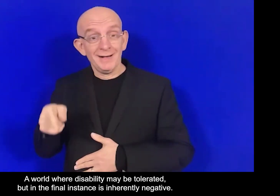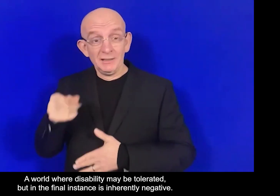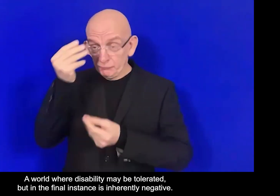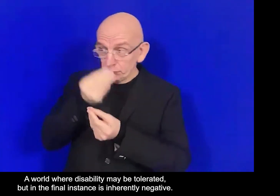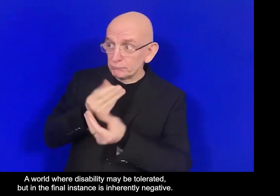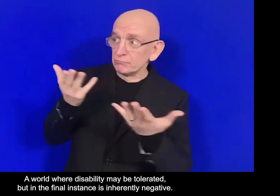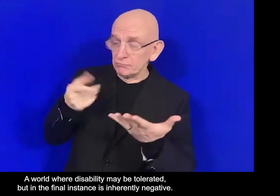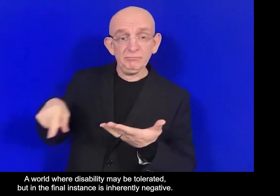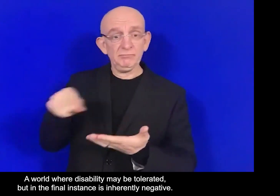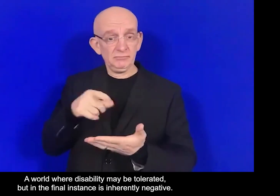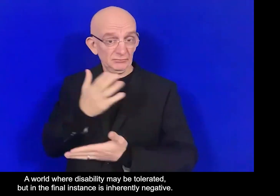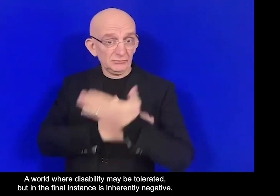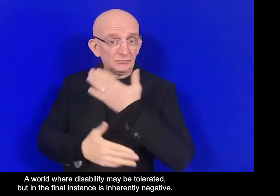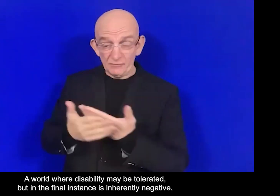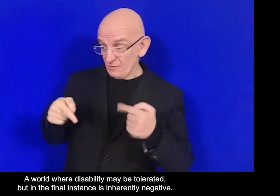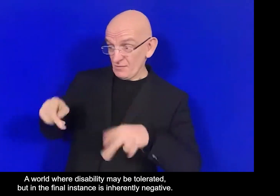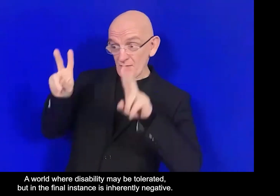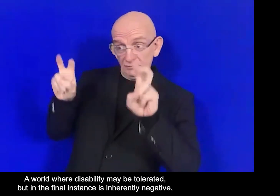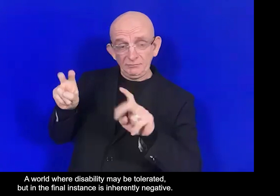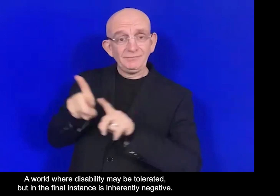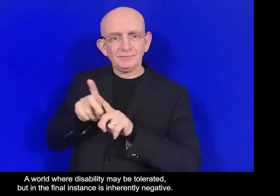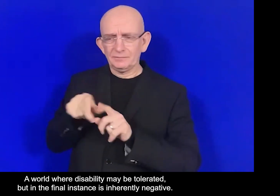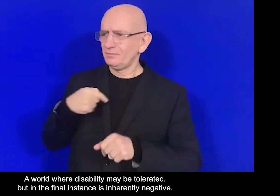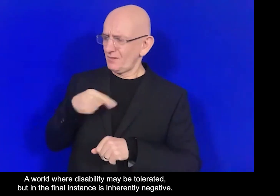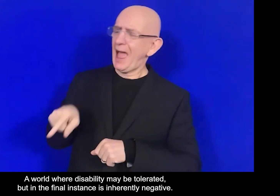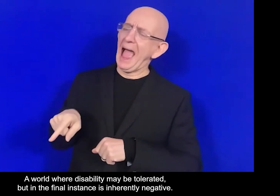than a world where disability may be